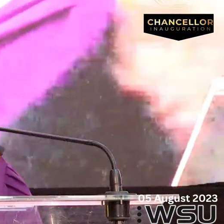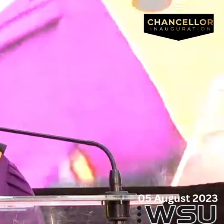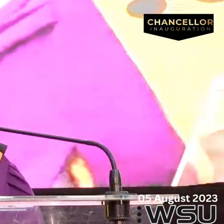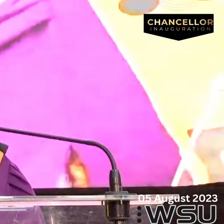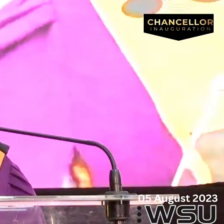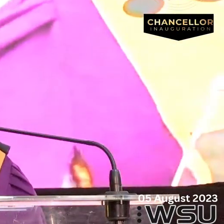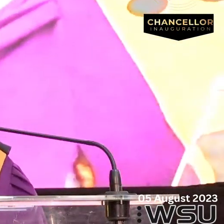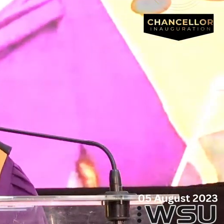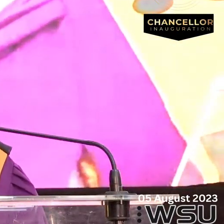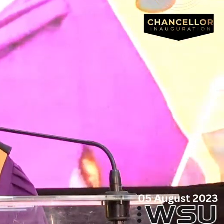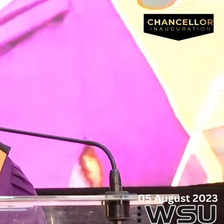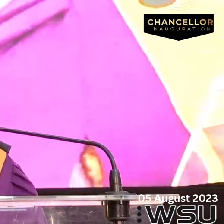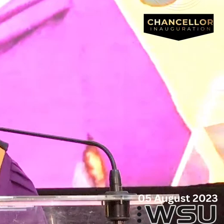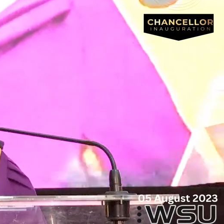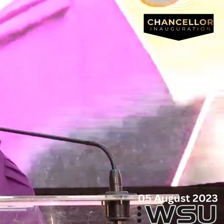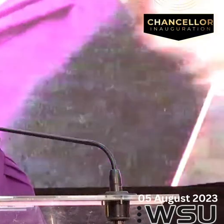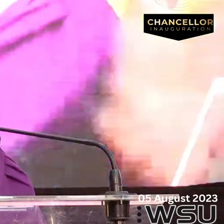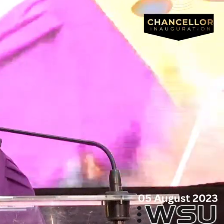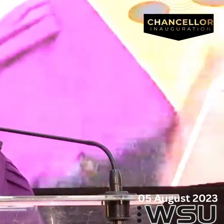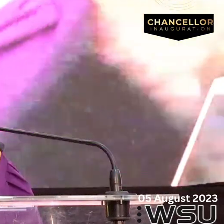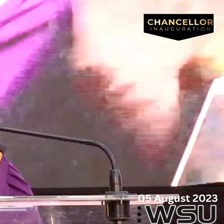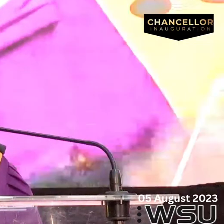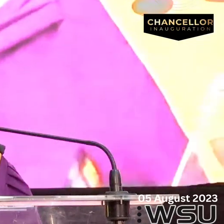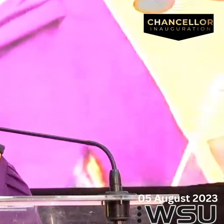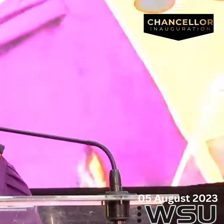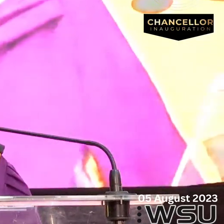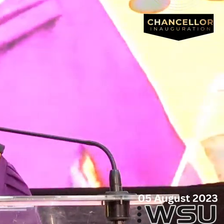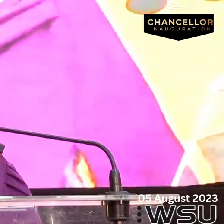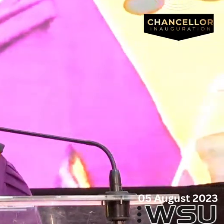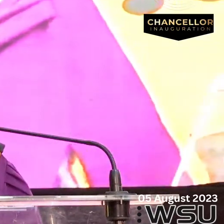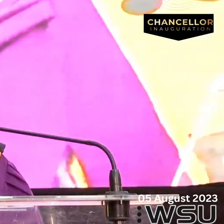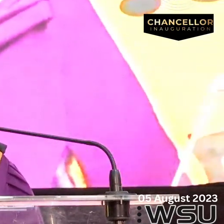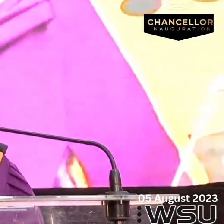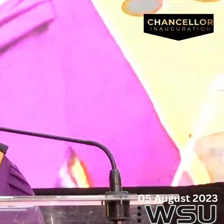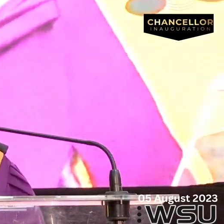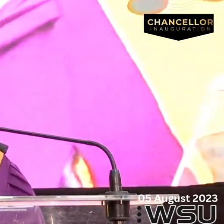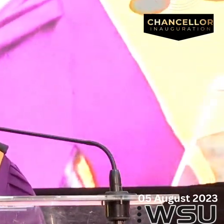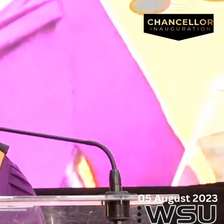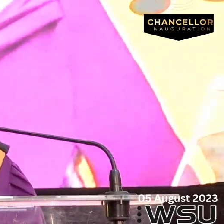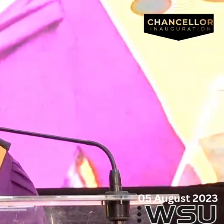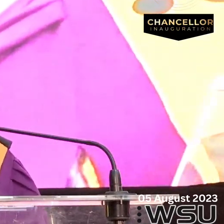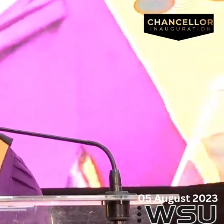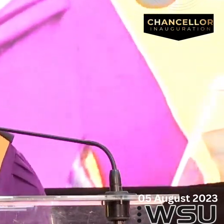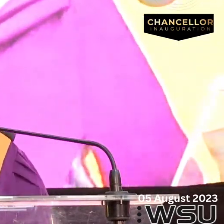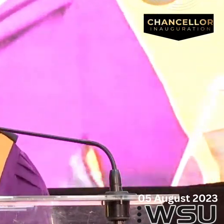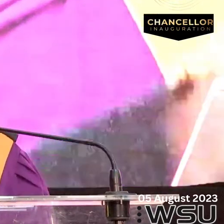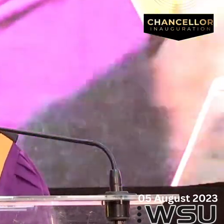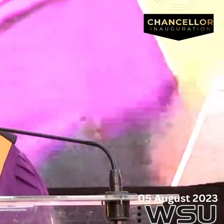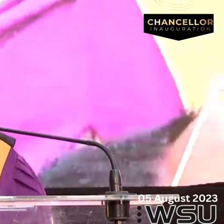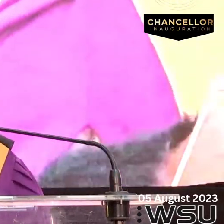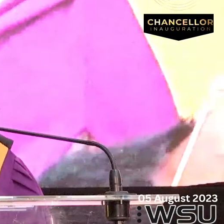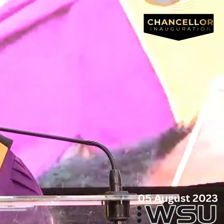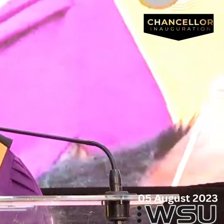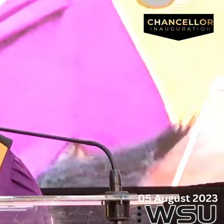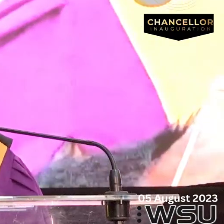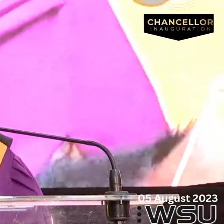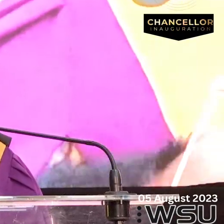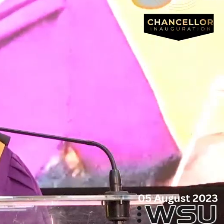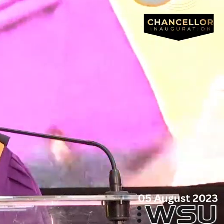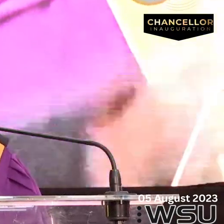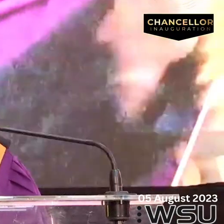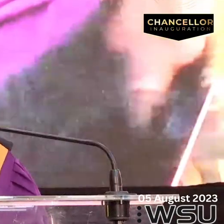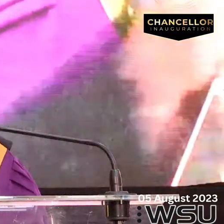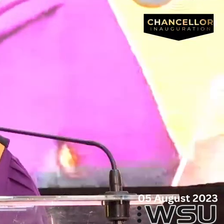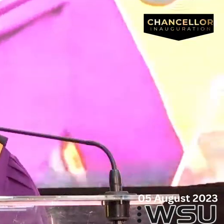to the speeches of both the students and the academics who spoke, and I was comfortable that there's